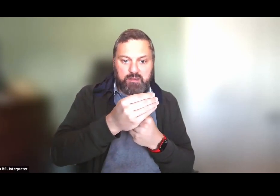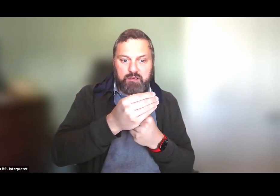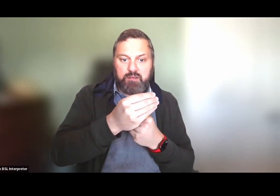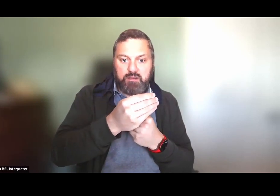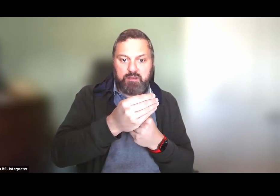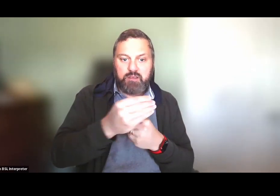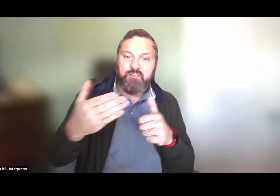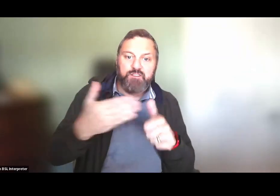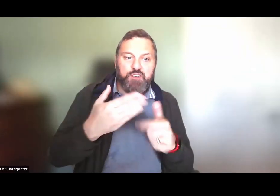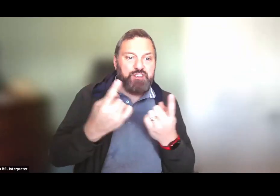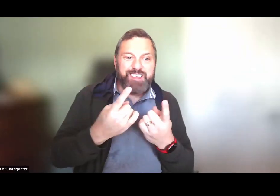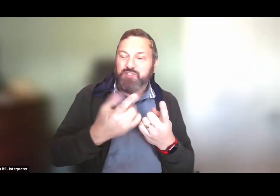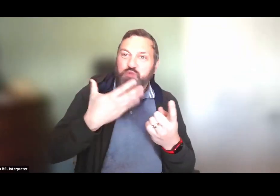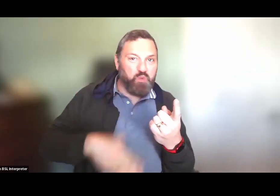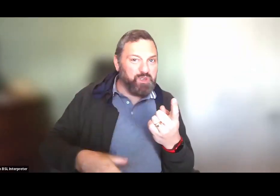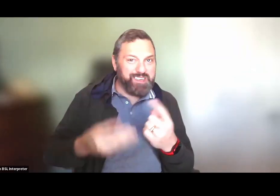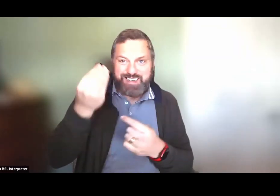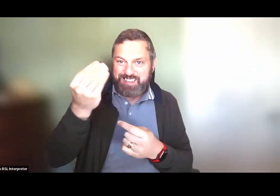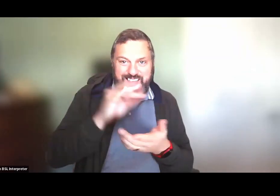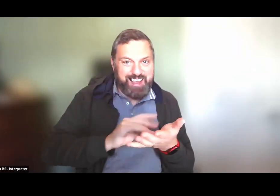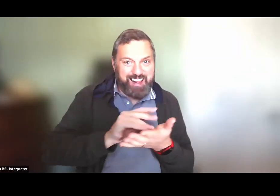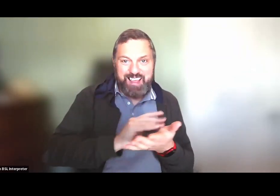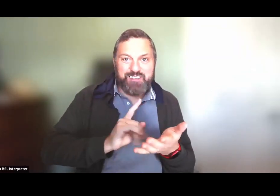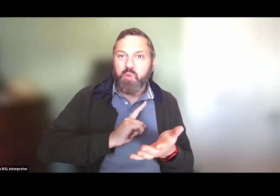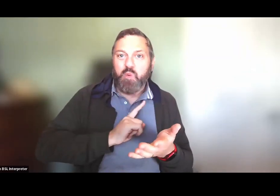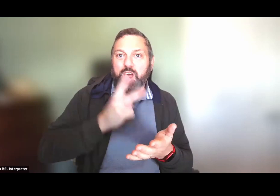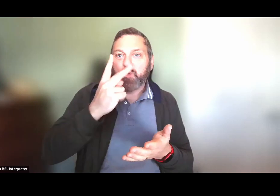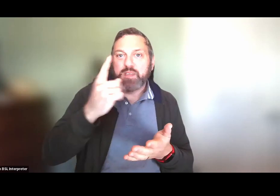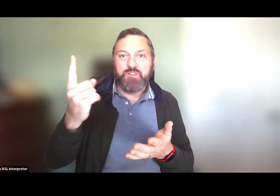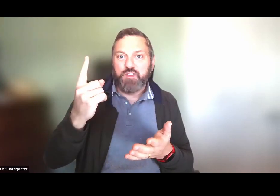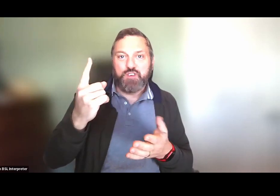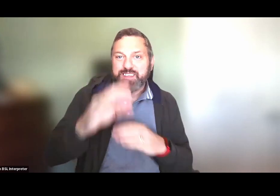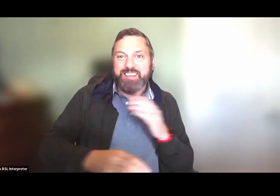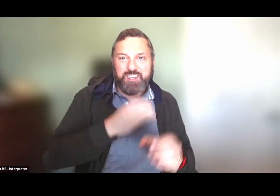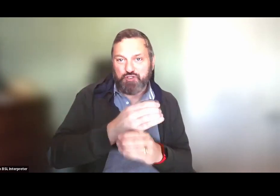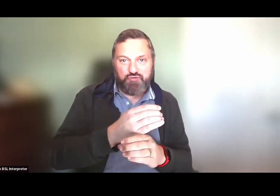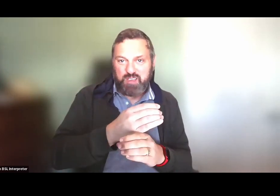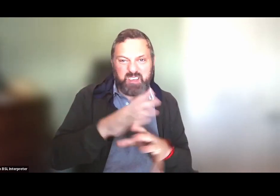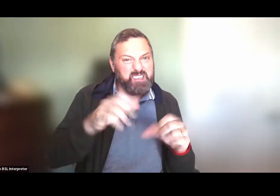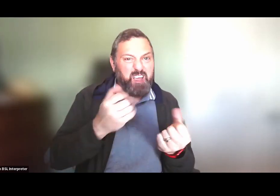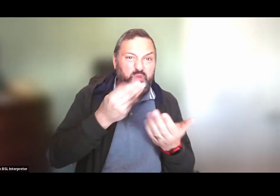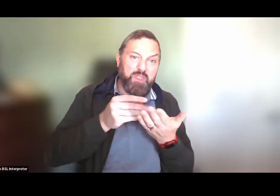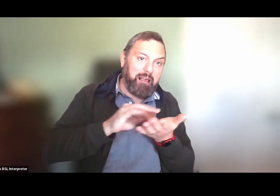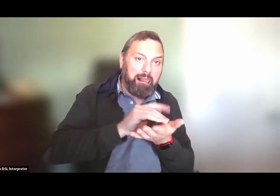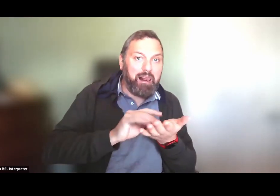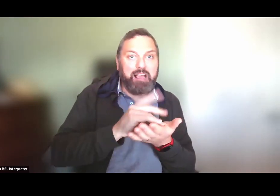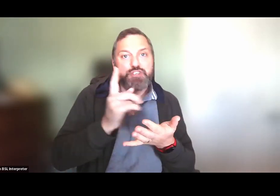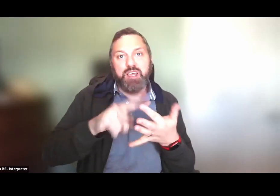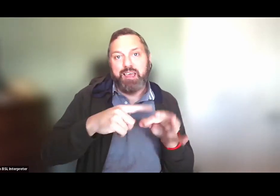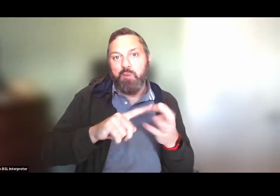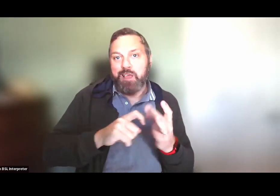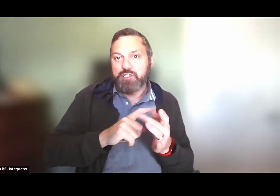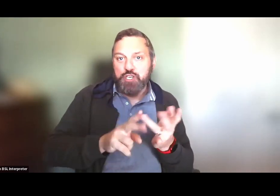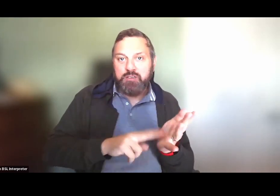you do not need is one of these, because 21st century economics does not start with calculations, equations, and